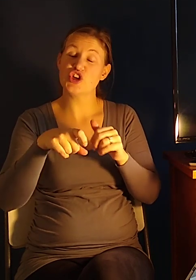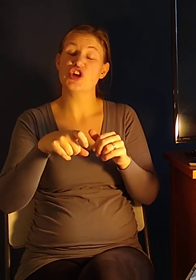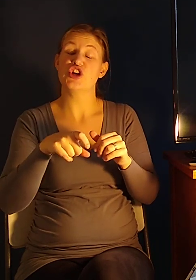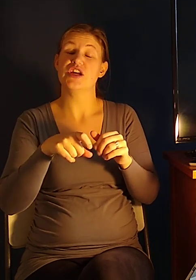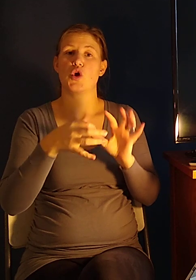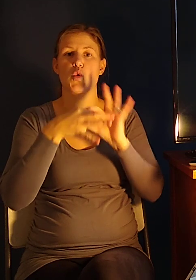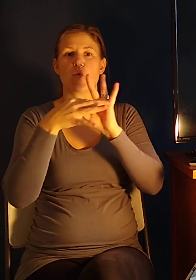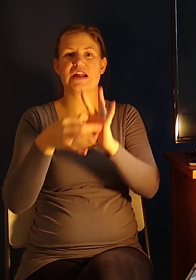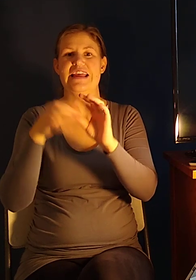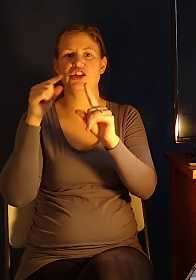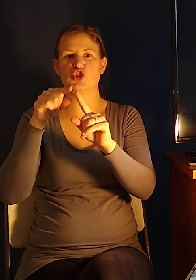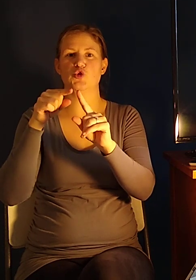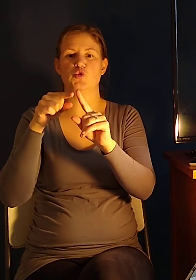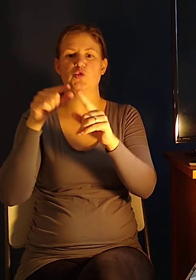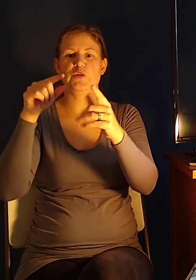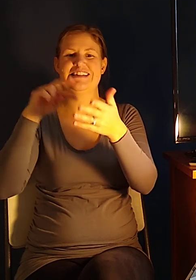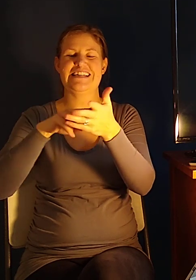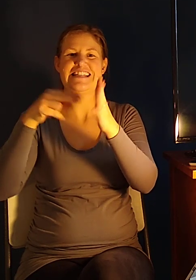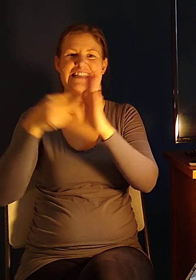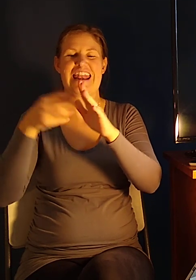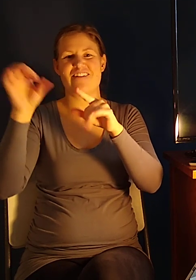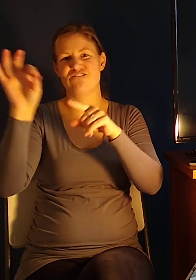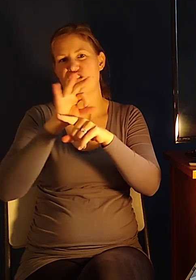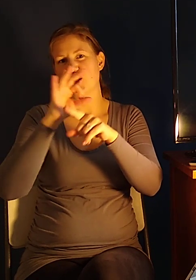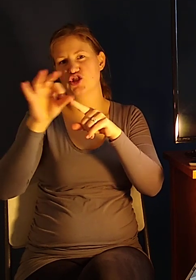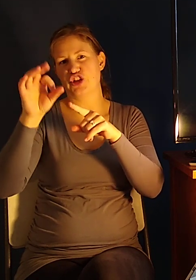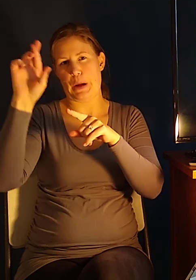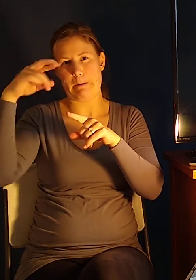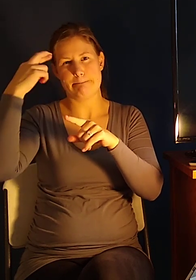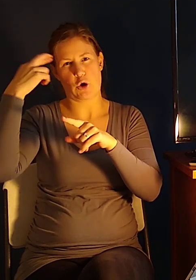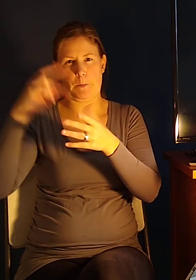its intended function or purpose.